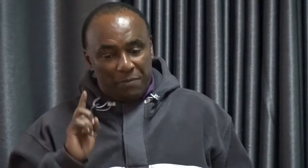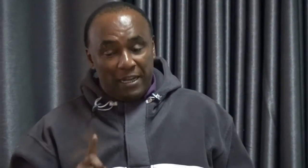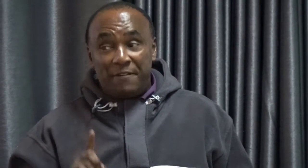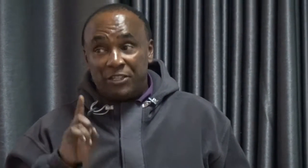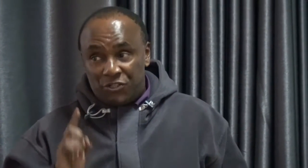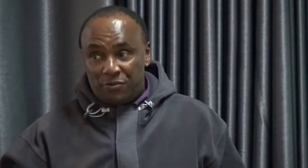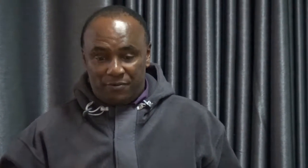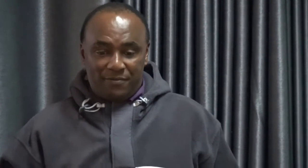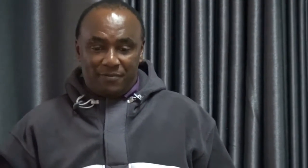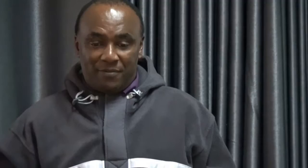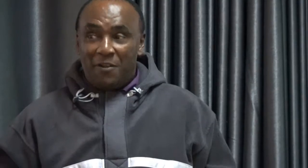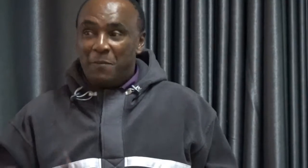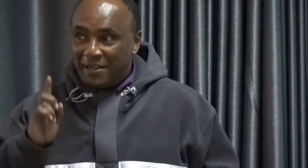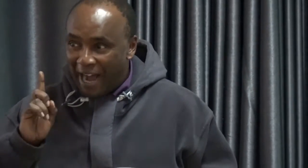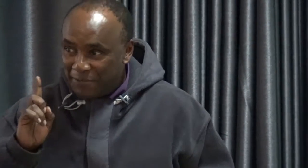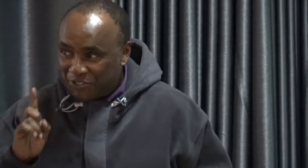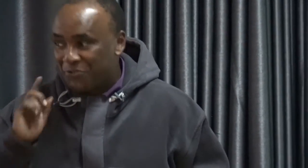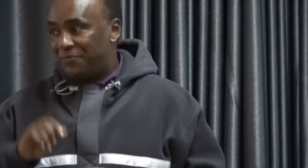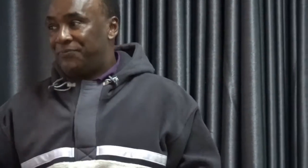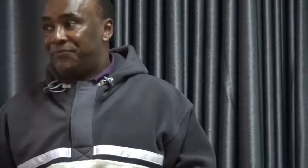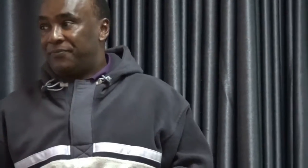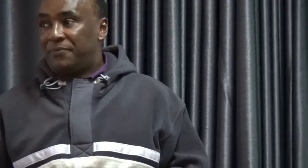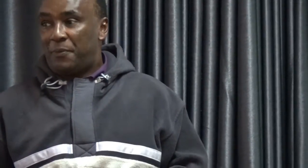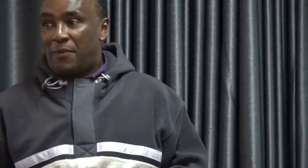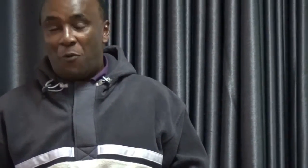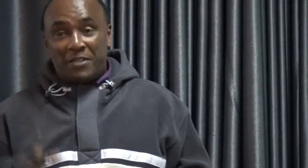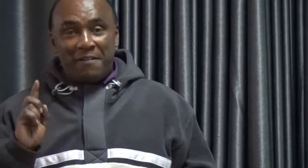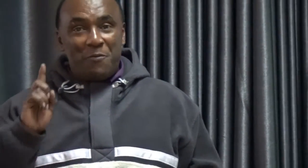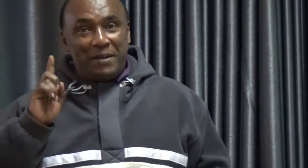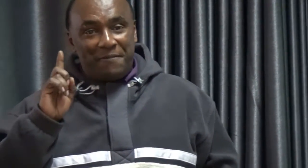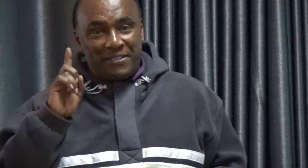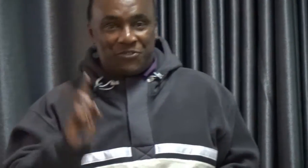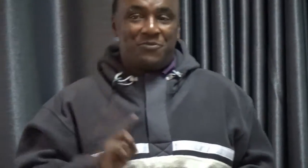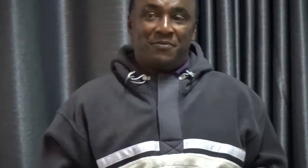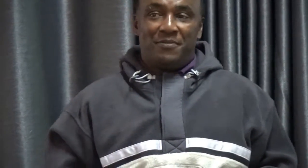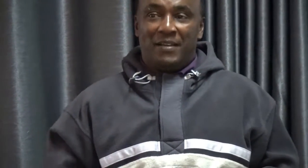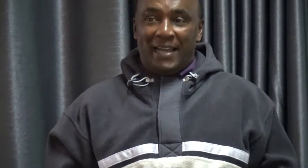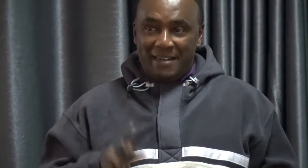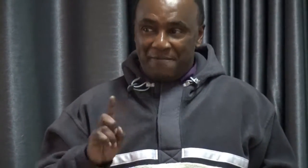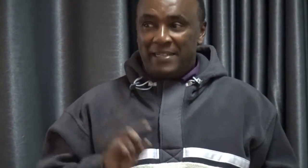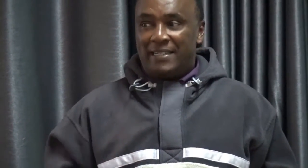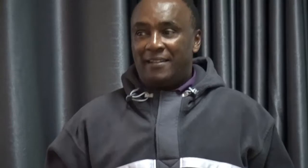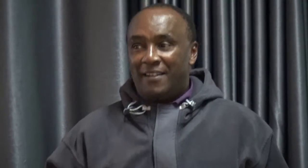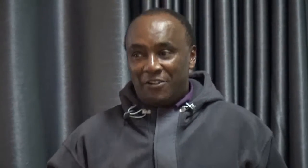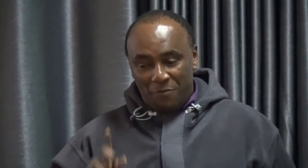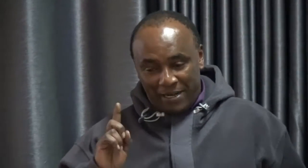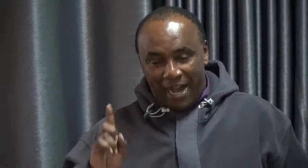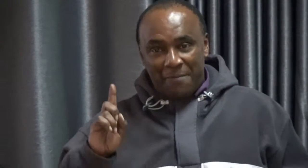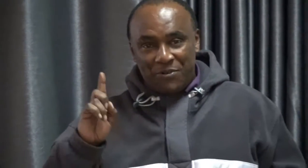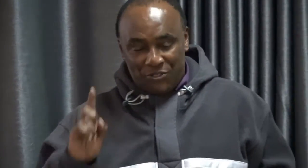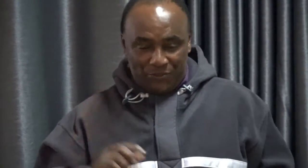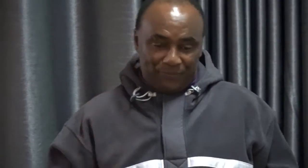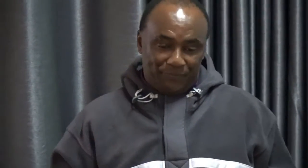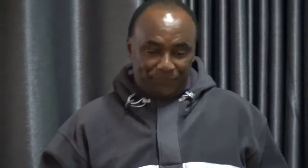what we believe is true becomes true. Whatever you believe is true, definitely to